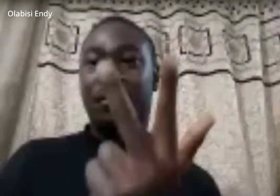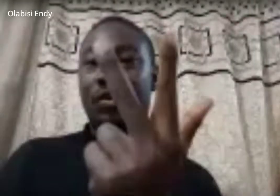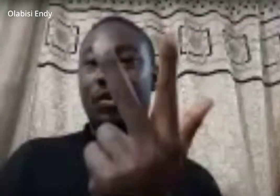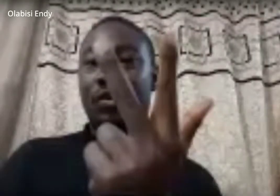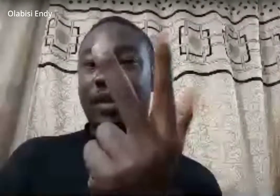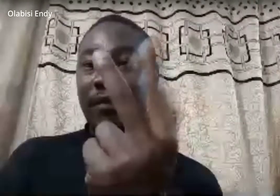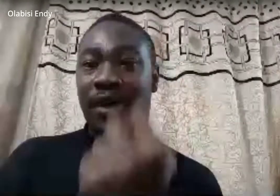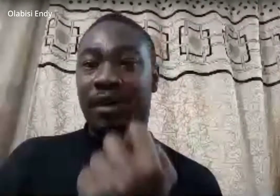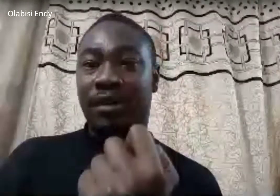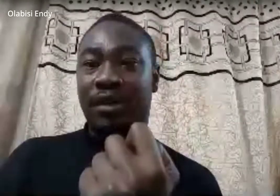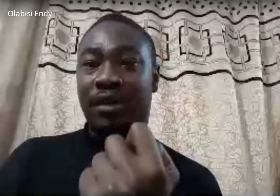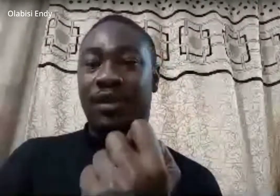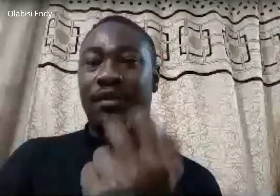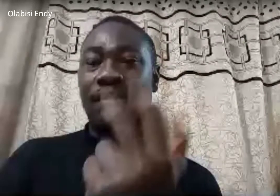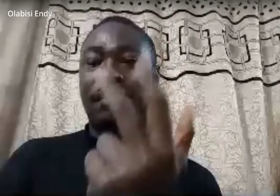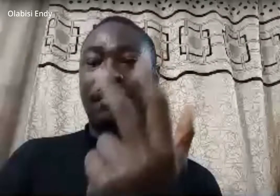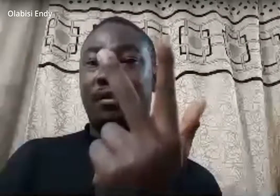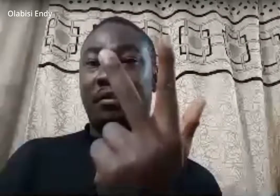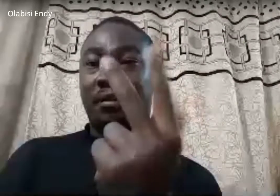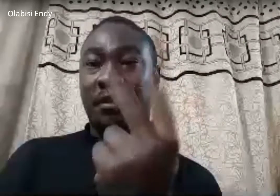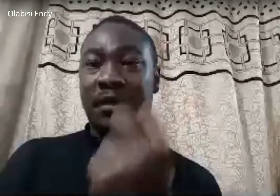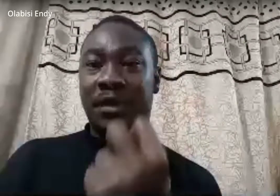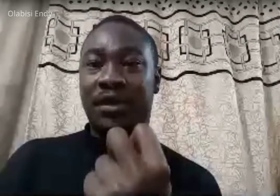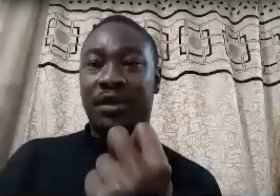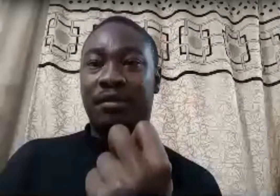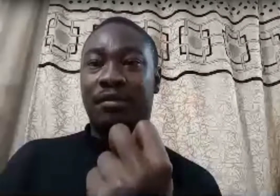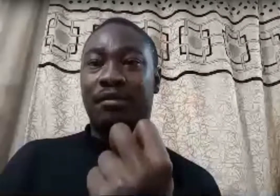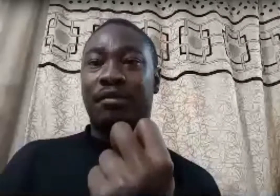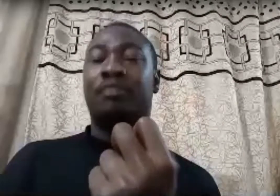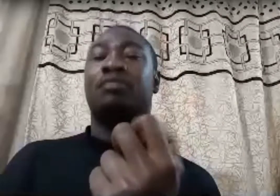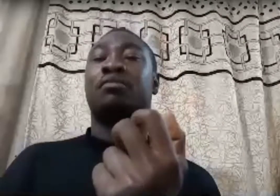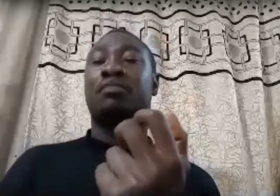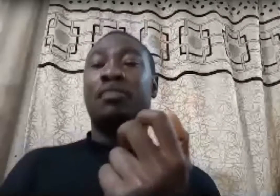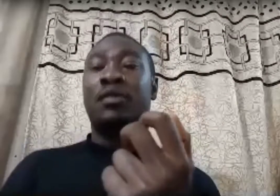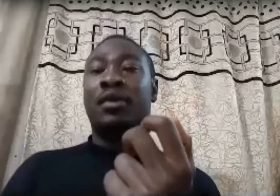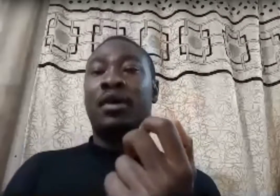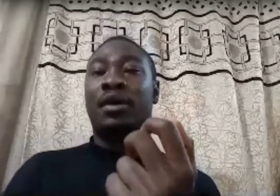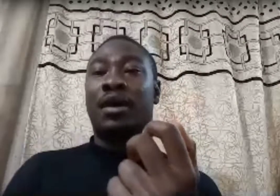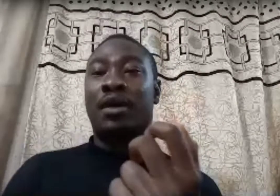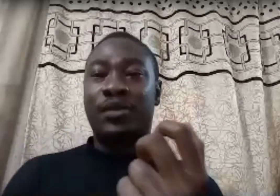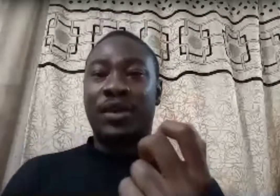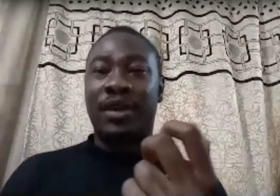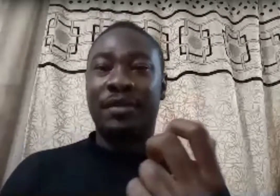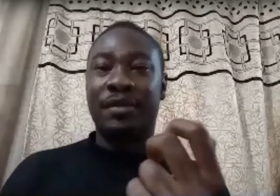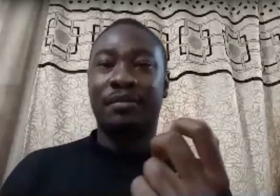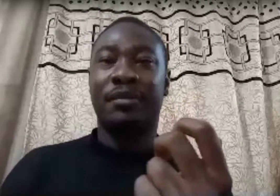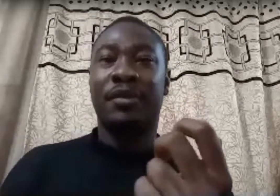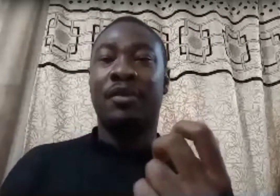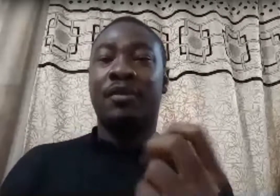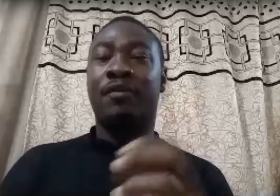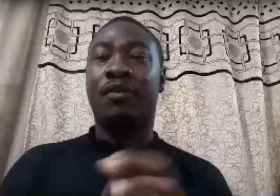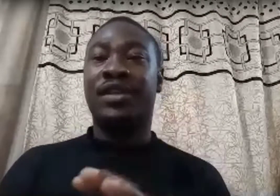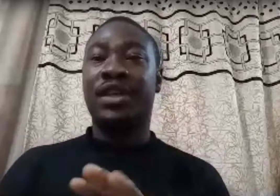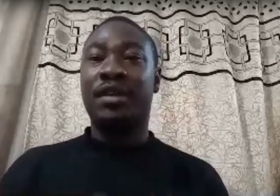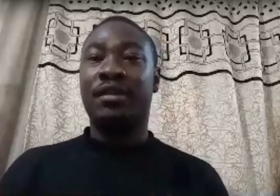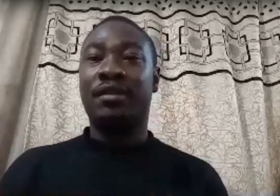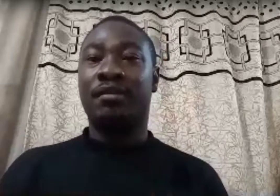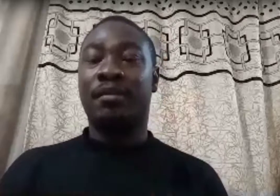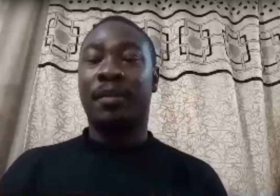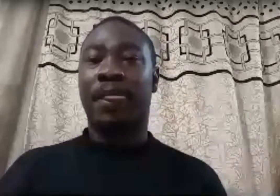fan. 13. 13. Are we together? 14.